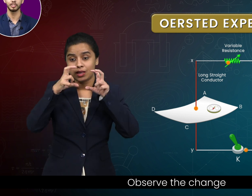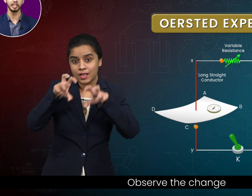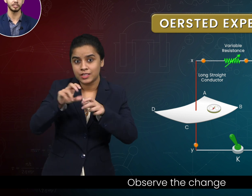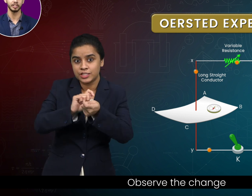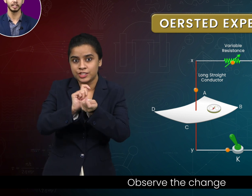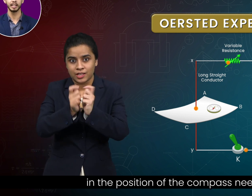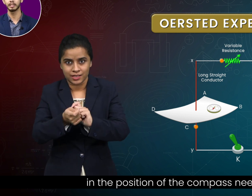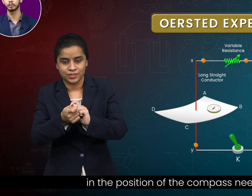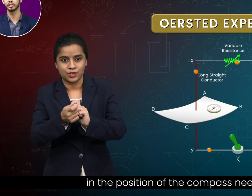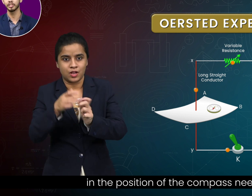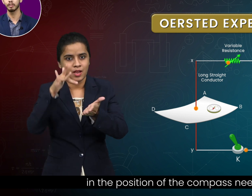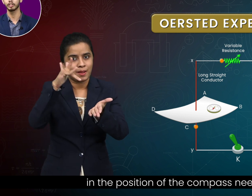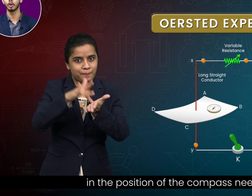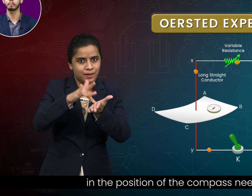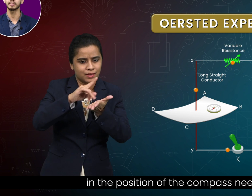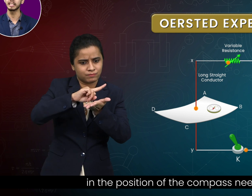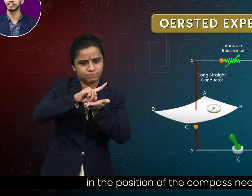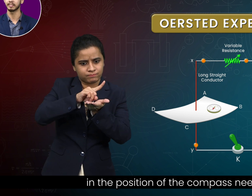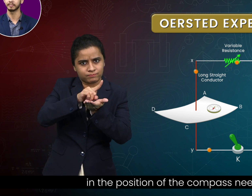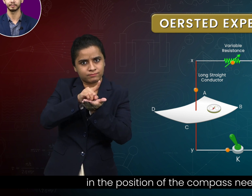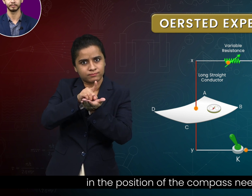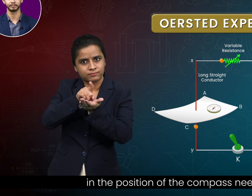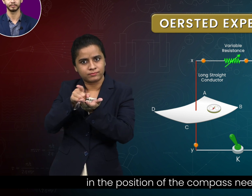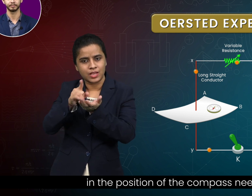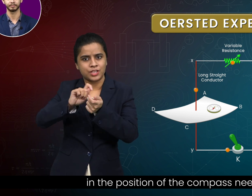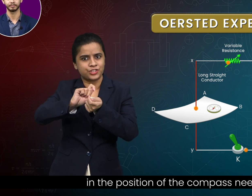Observe the change in the position of the compass needle.